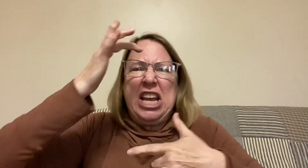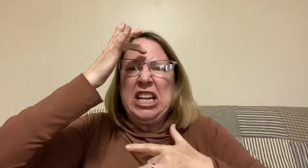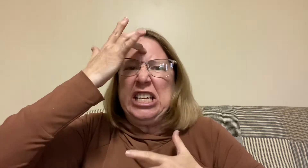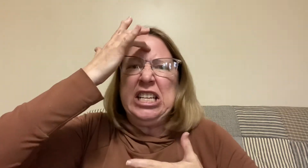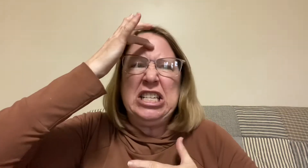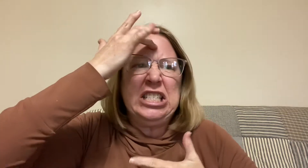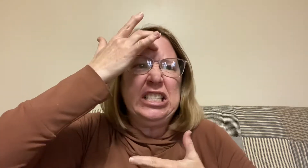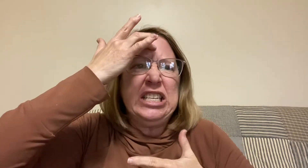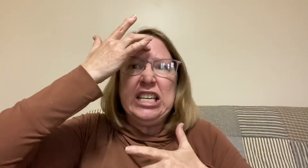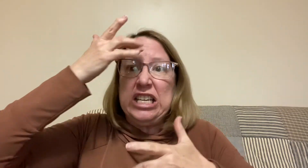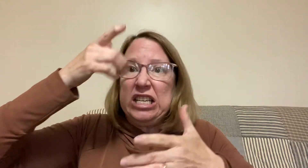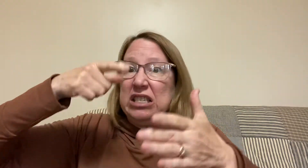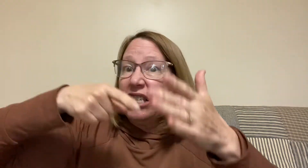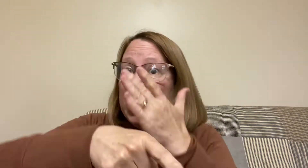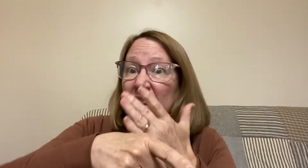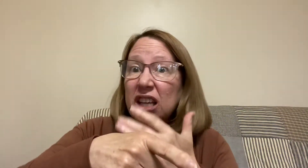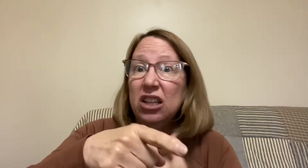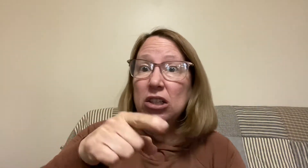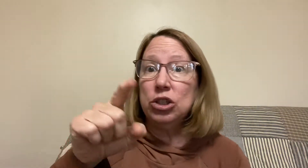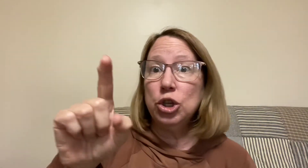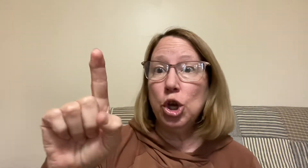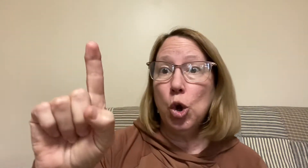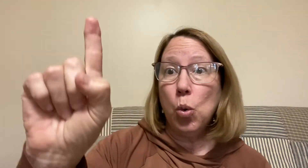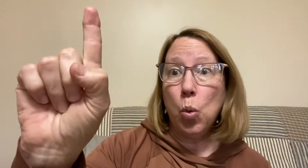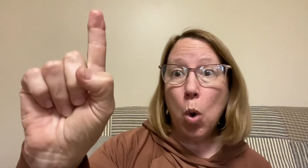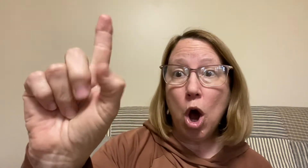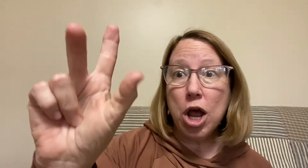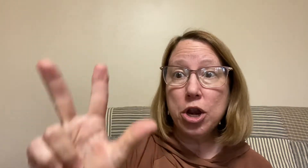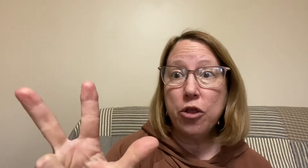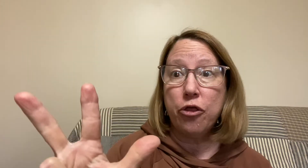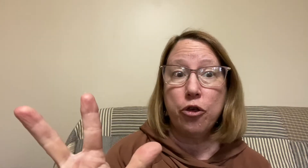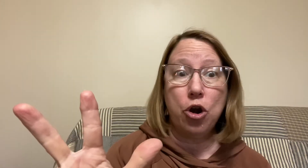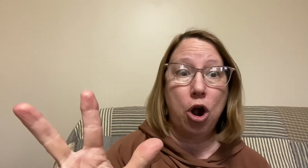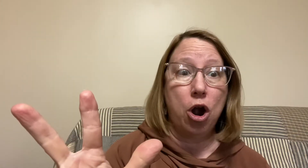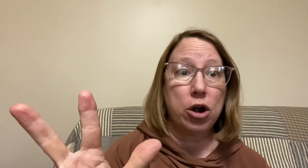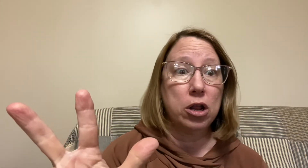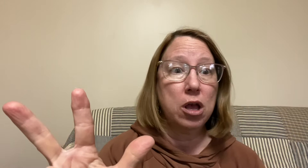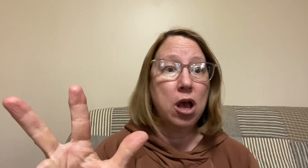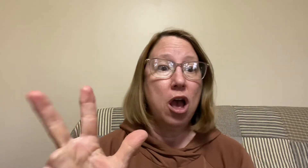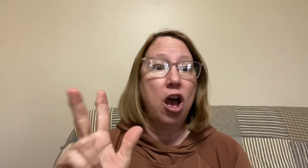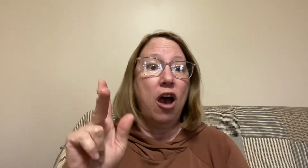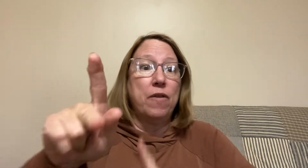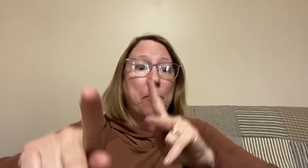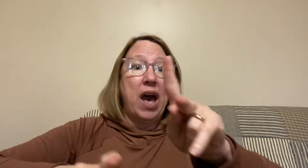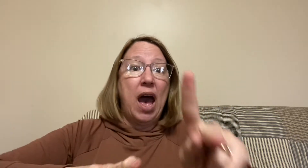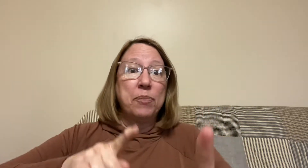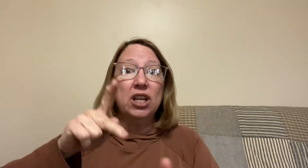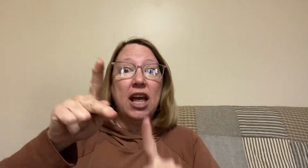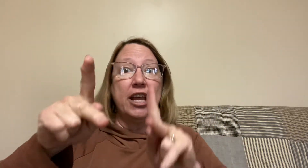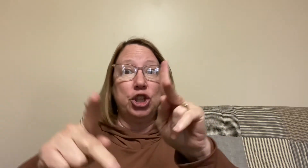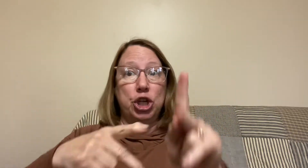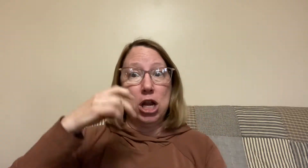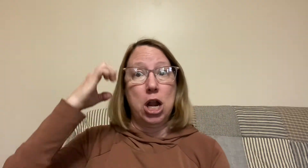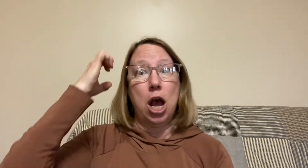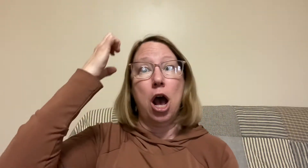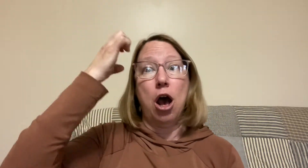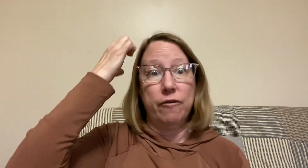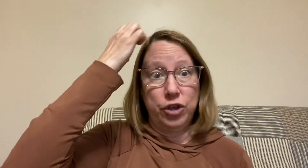deadly disease killed 1/3 of the population of